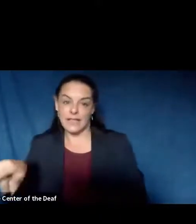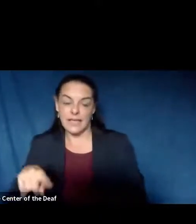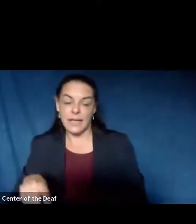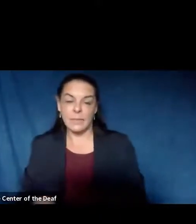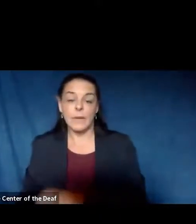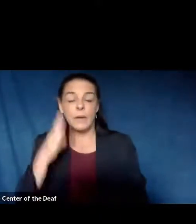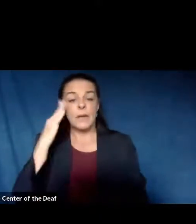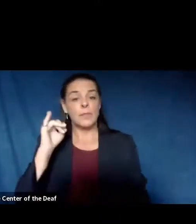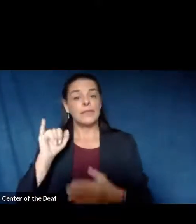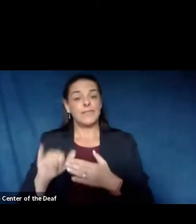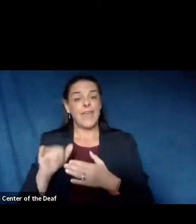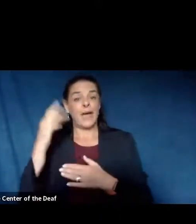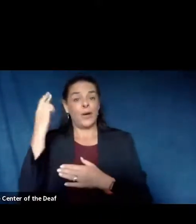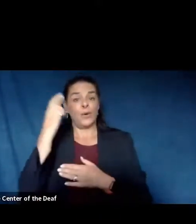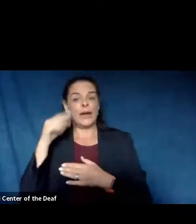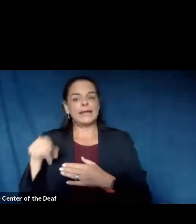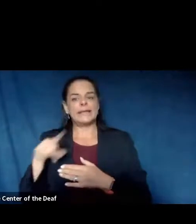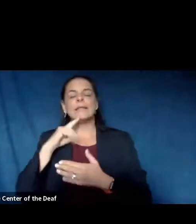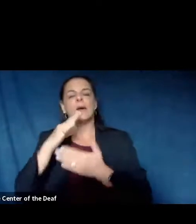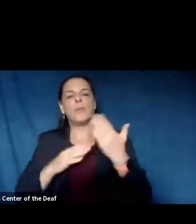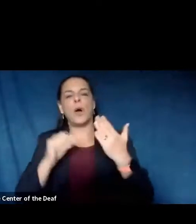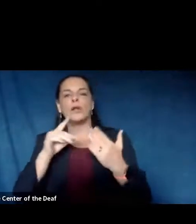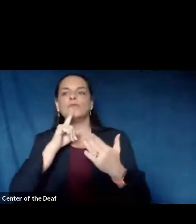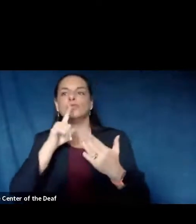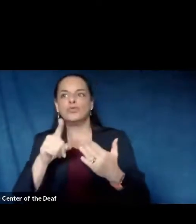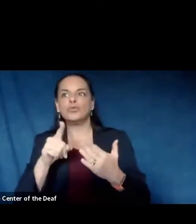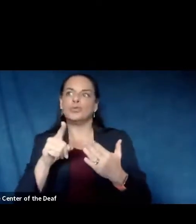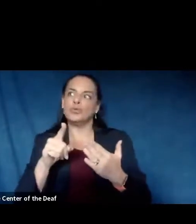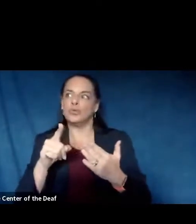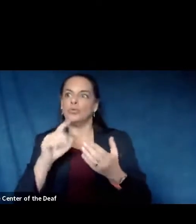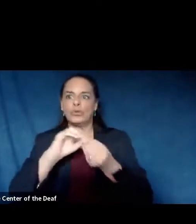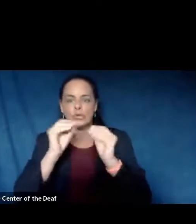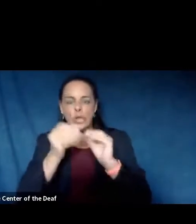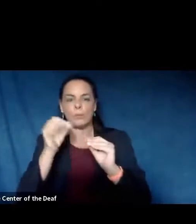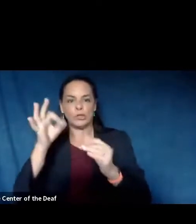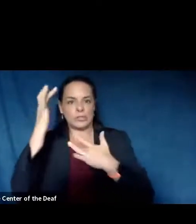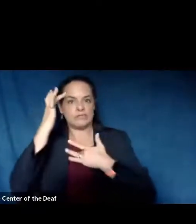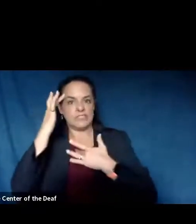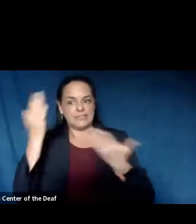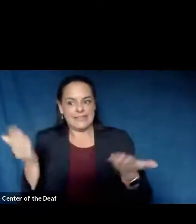are part of the true burden of disease here in our community.